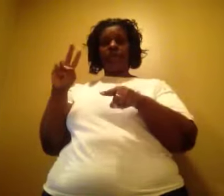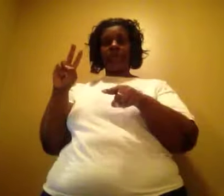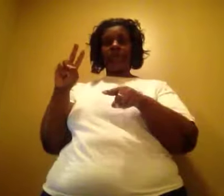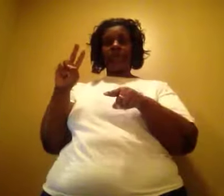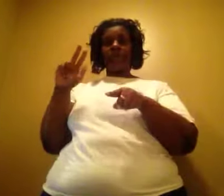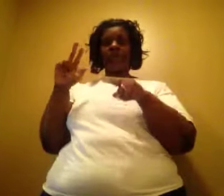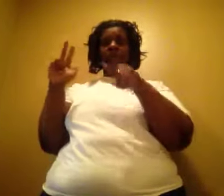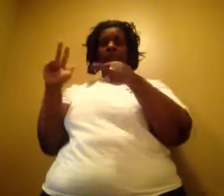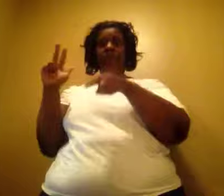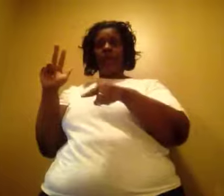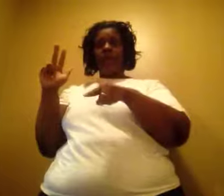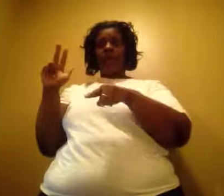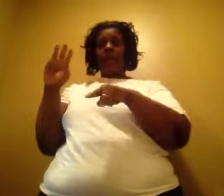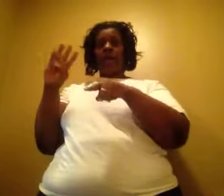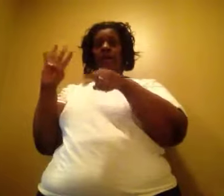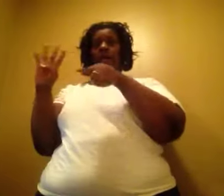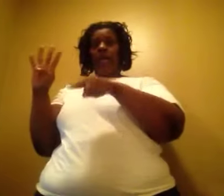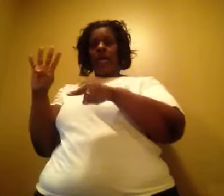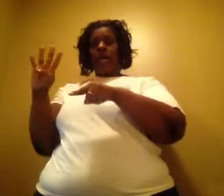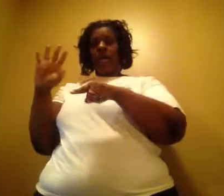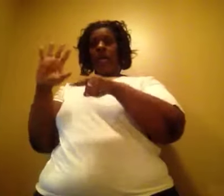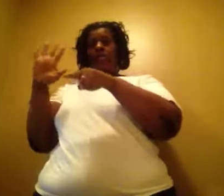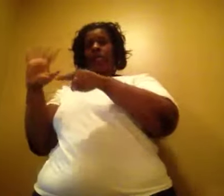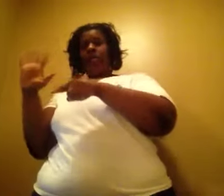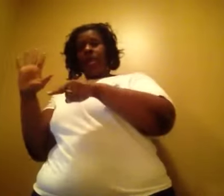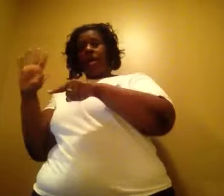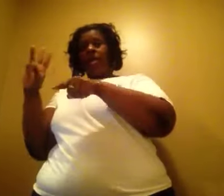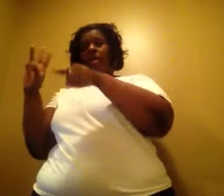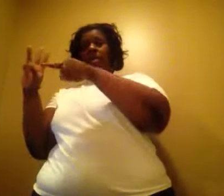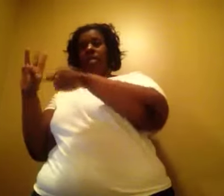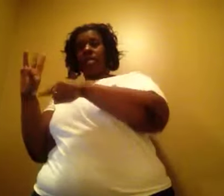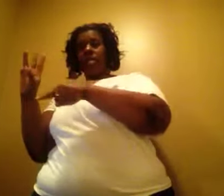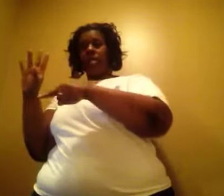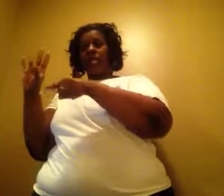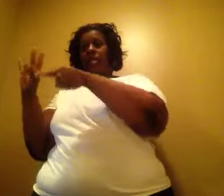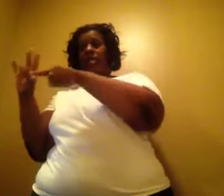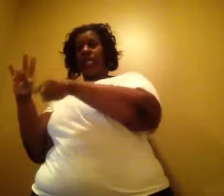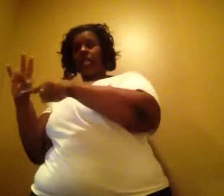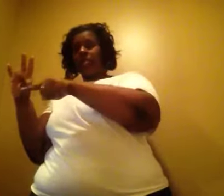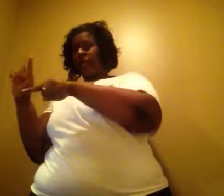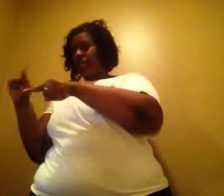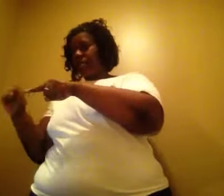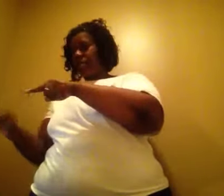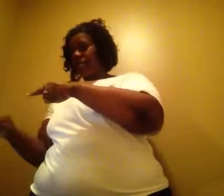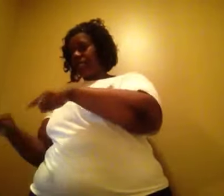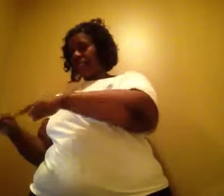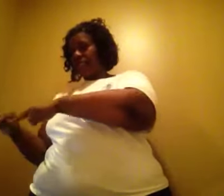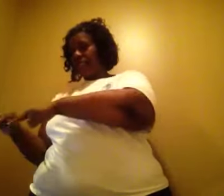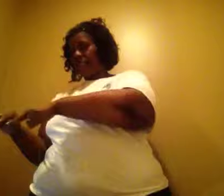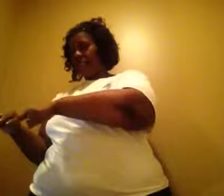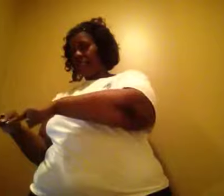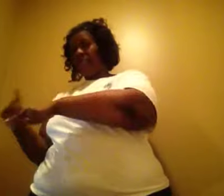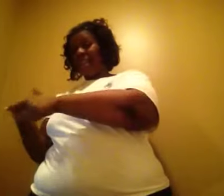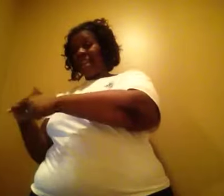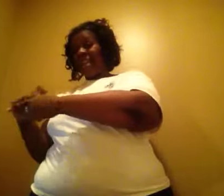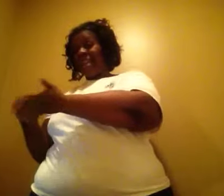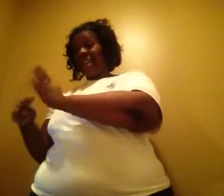3, 4, 5, 6, 7. We go to 15. 8 plus 7